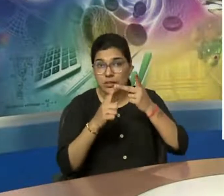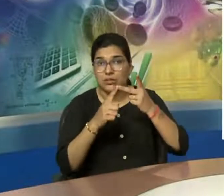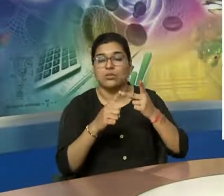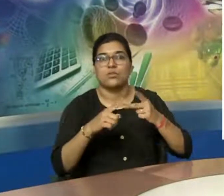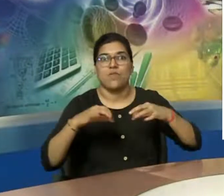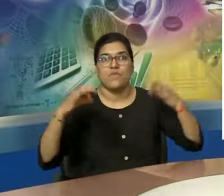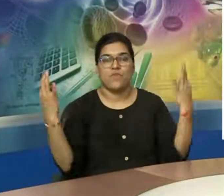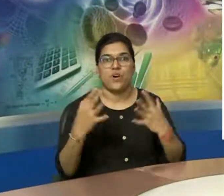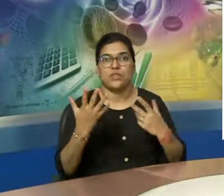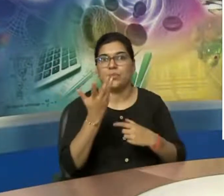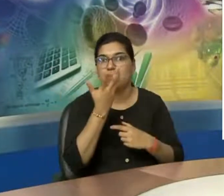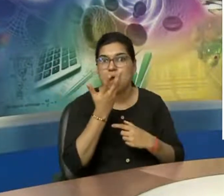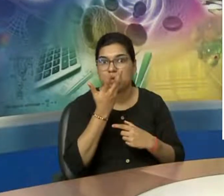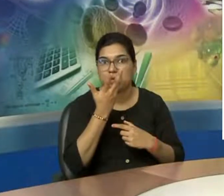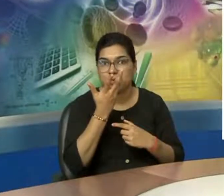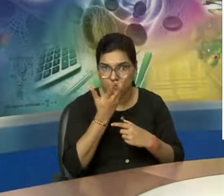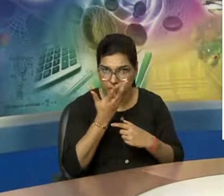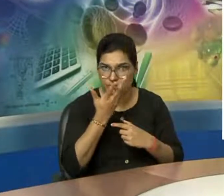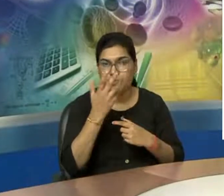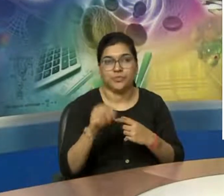the second is fresh water,